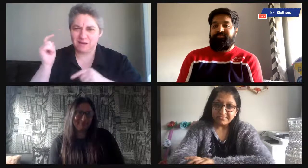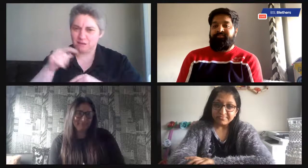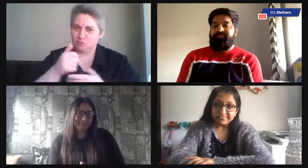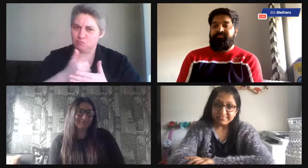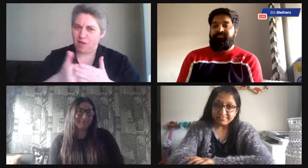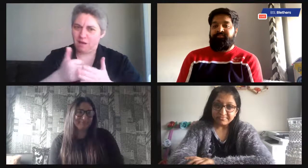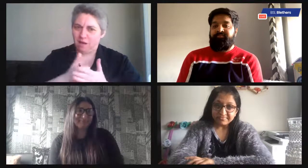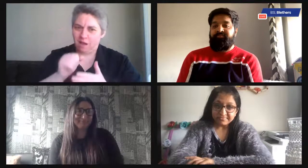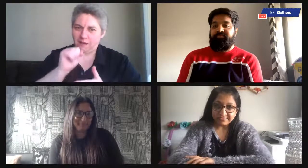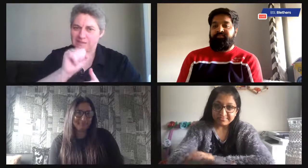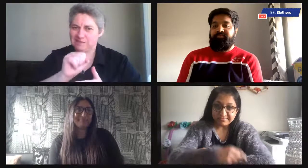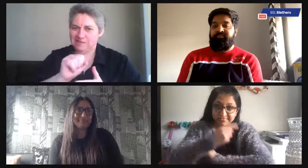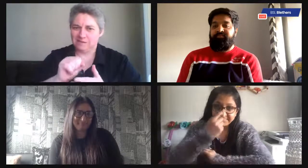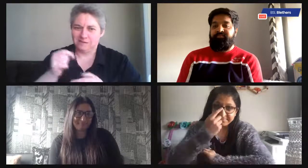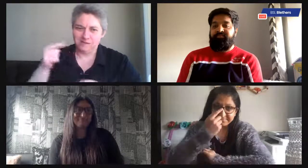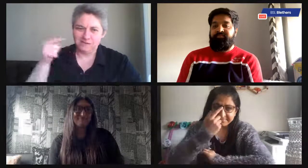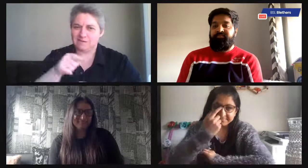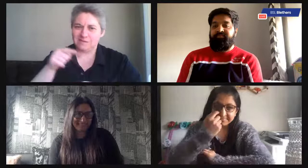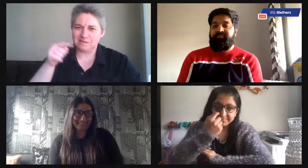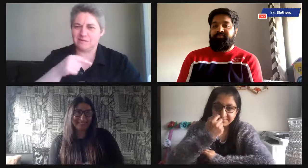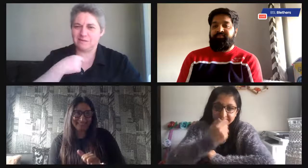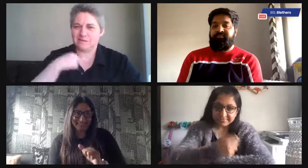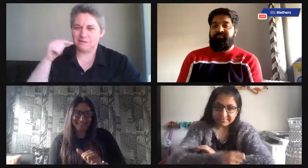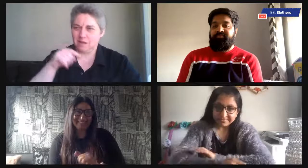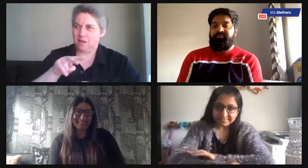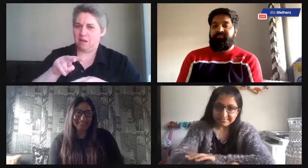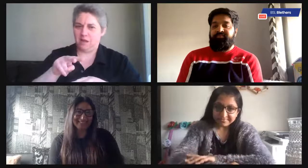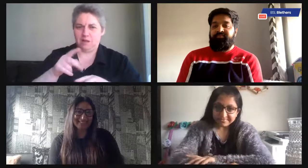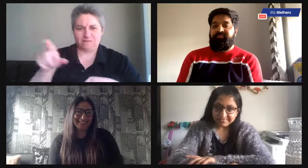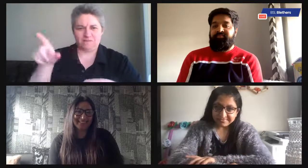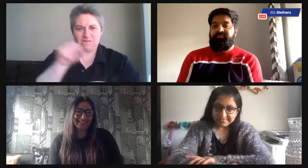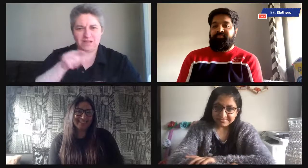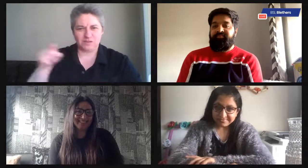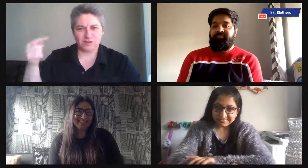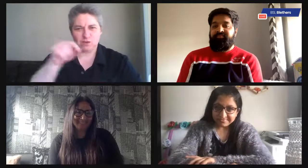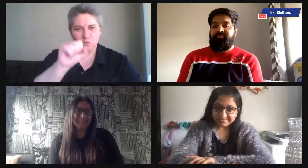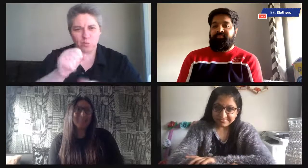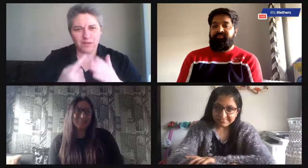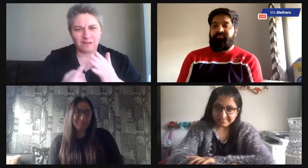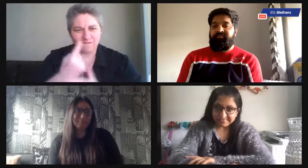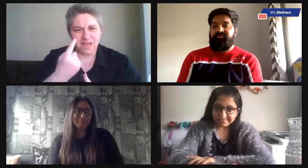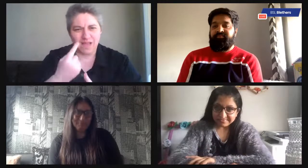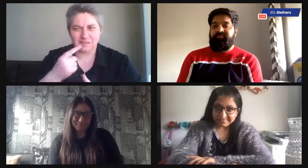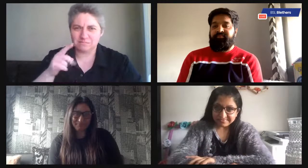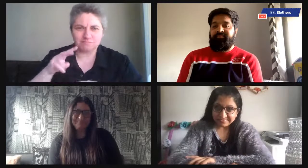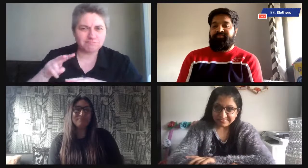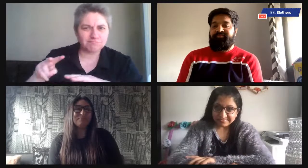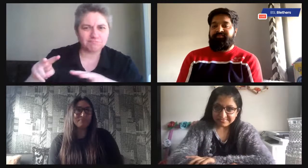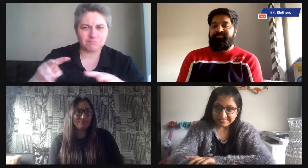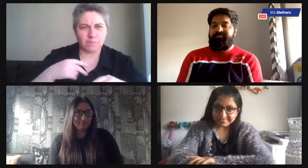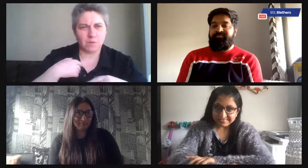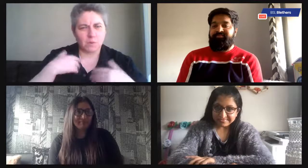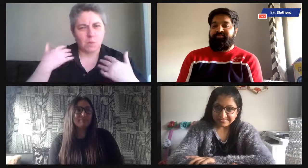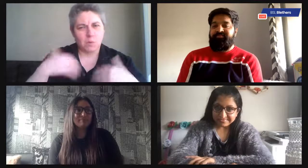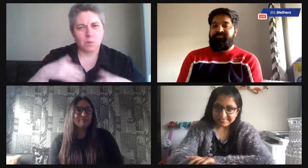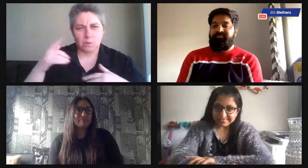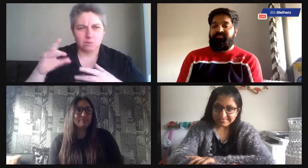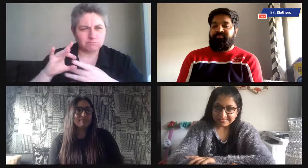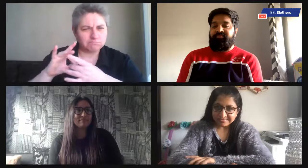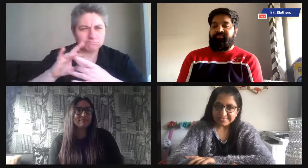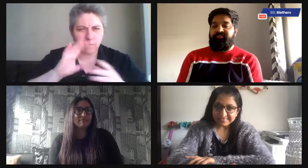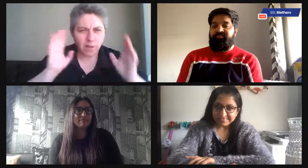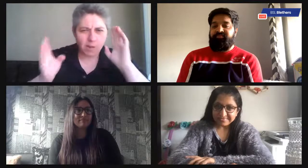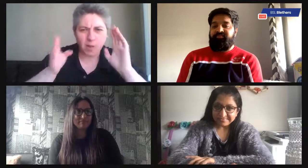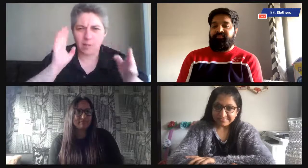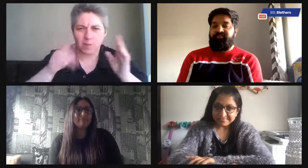Nicola Sturgeon, the First Minister, and she's a participant at your events. And I couldn't believe you got her there